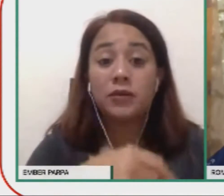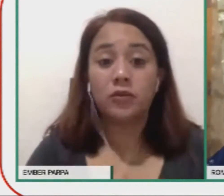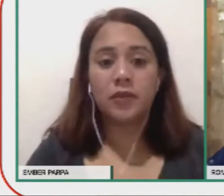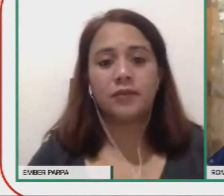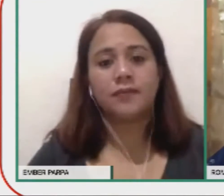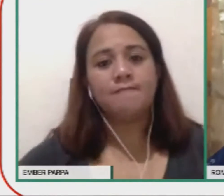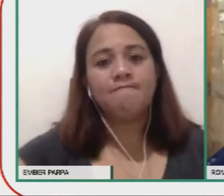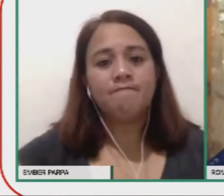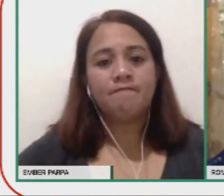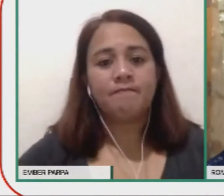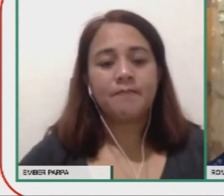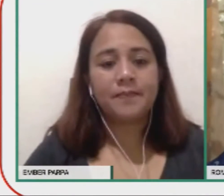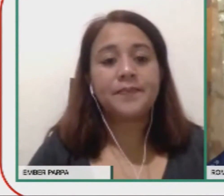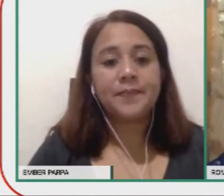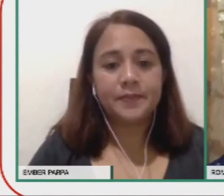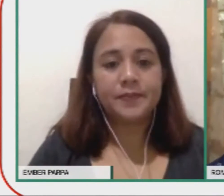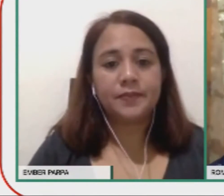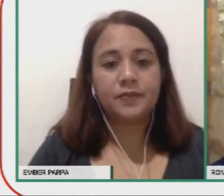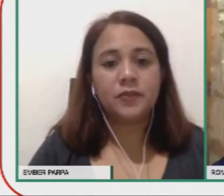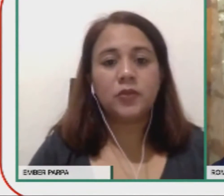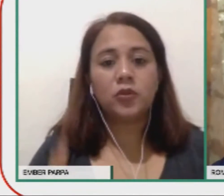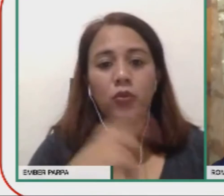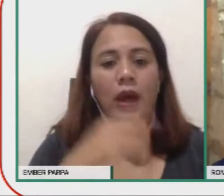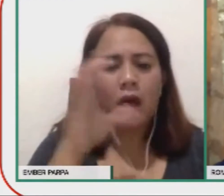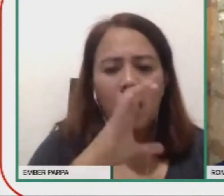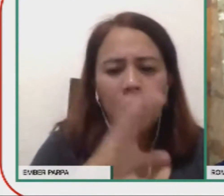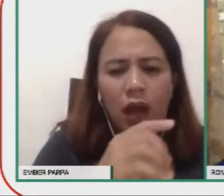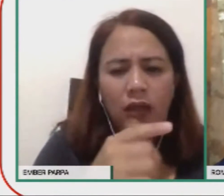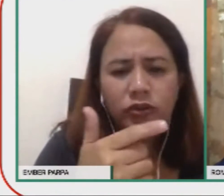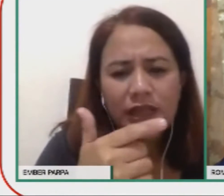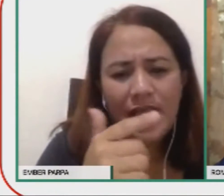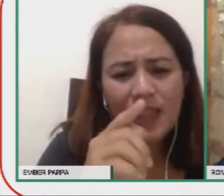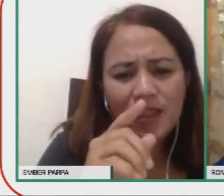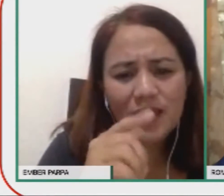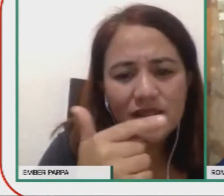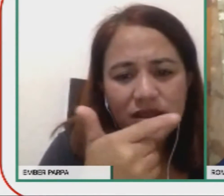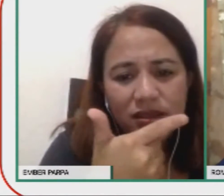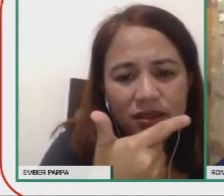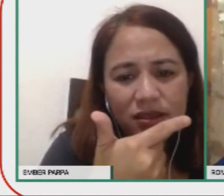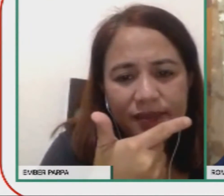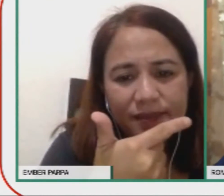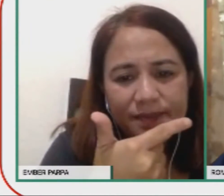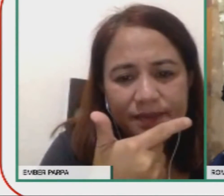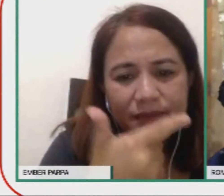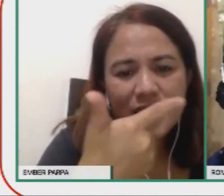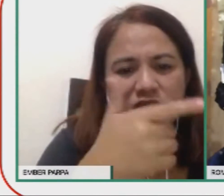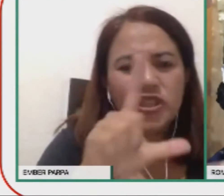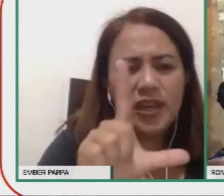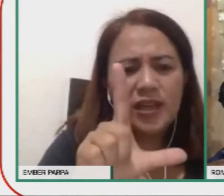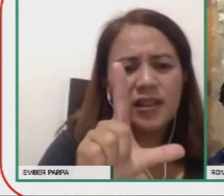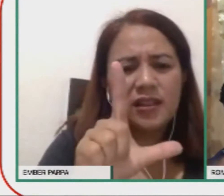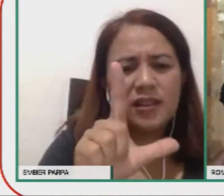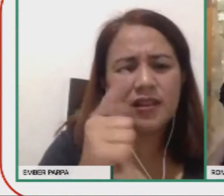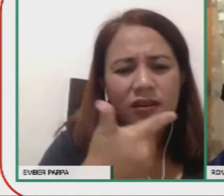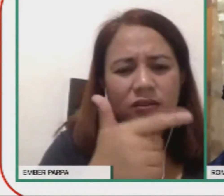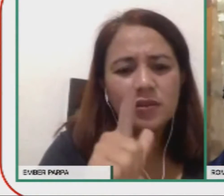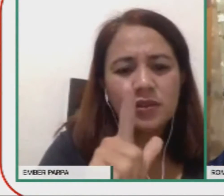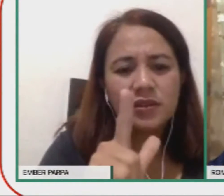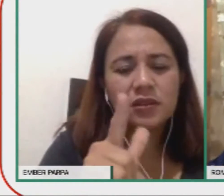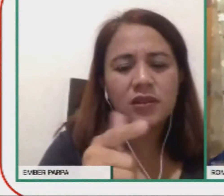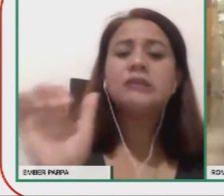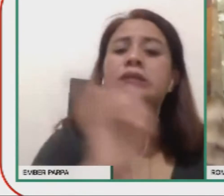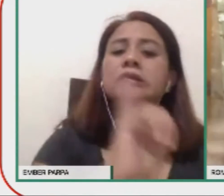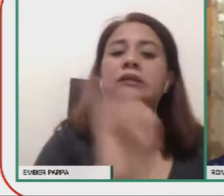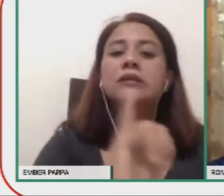was to look for GL. Anong DL? GL? GL. Parang it's